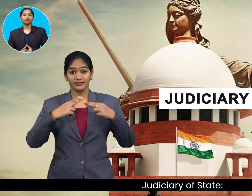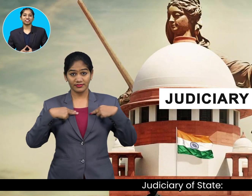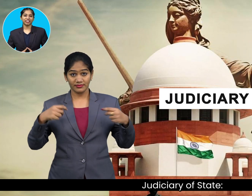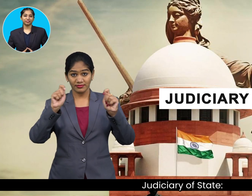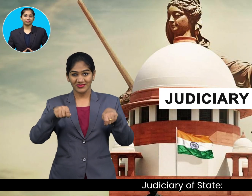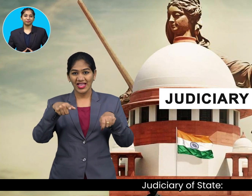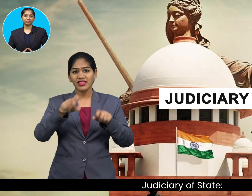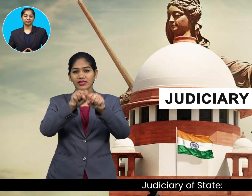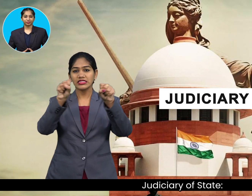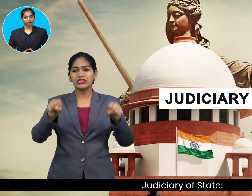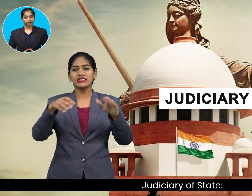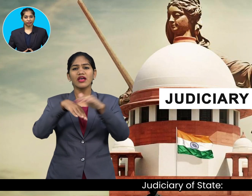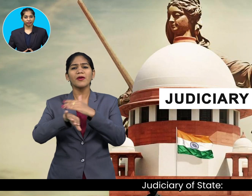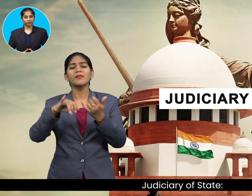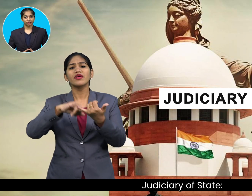Judiciary of state.